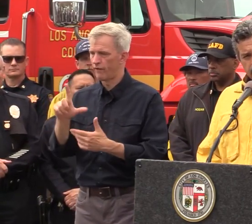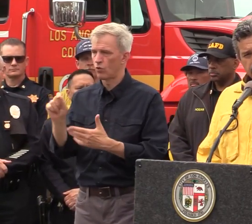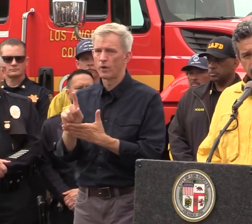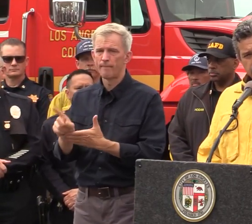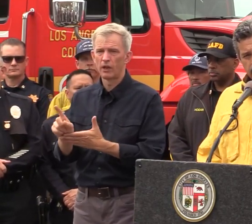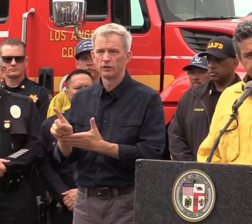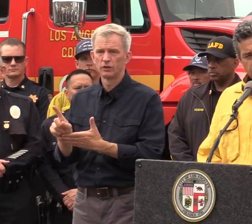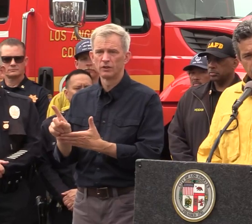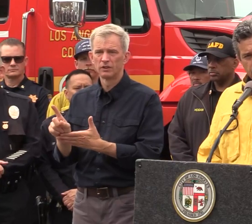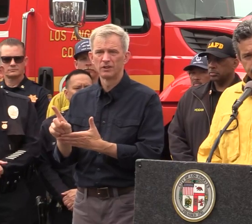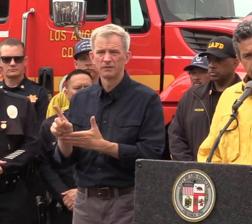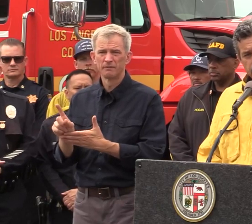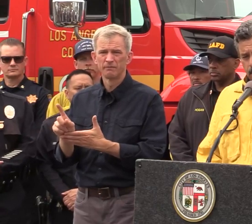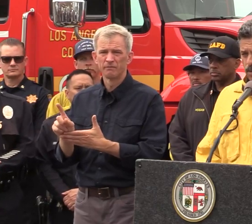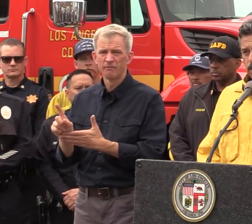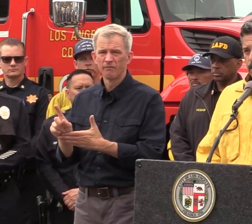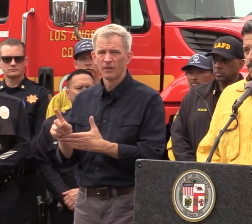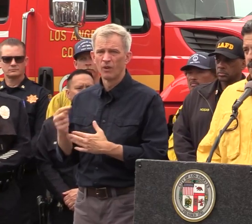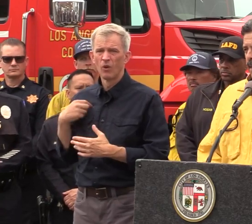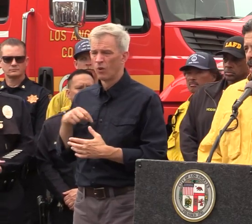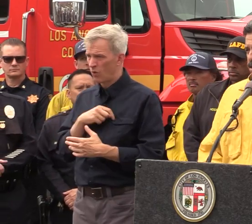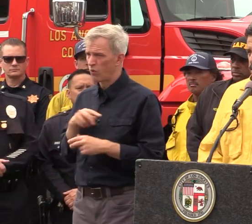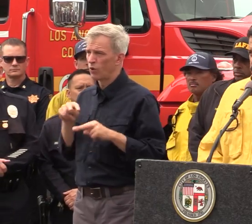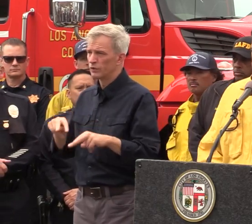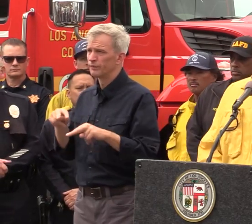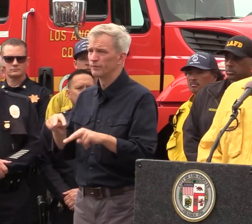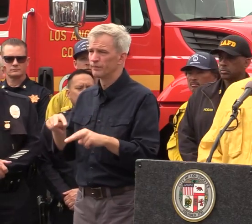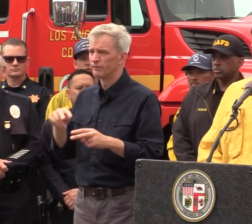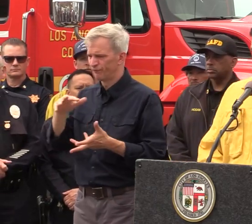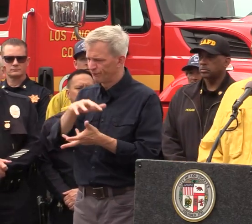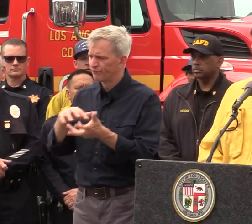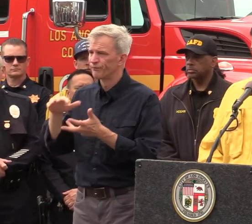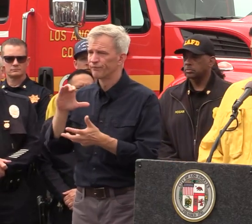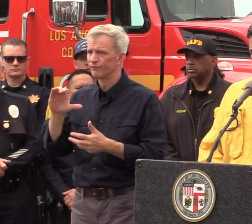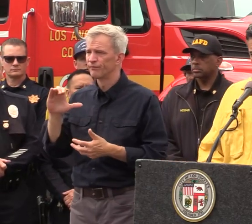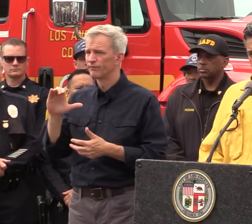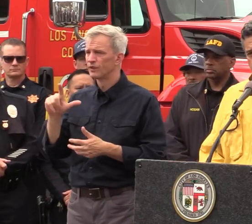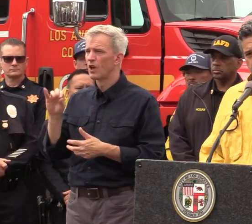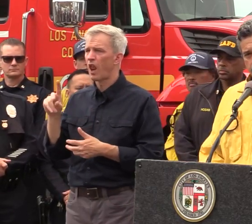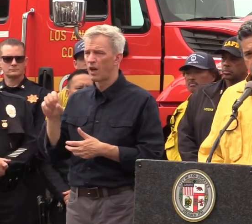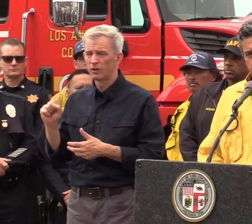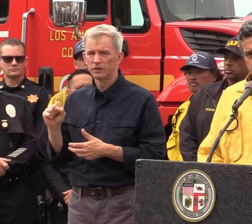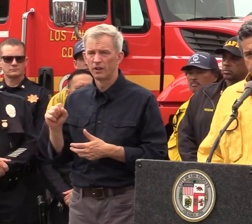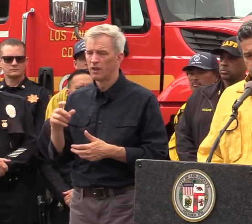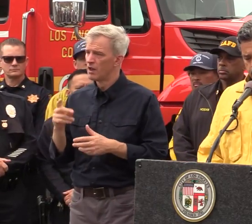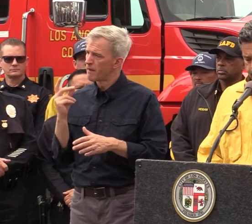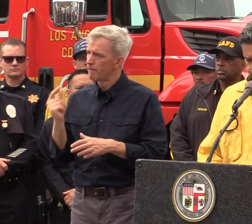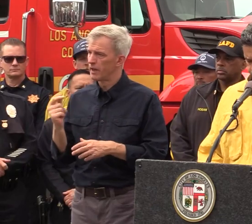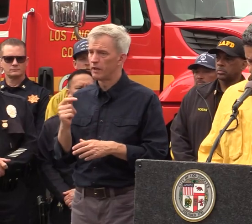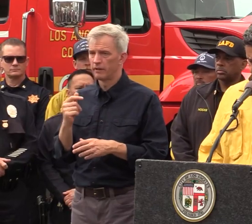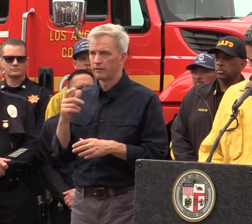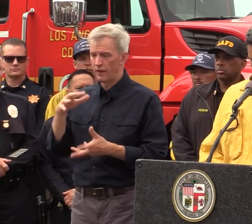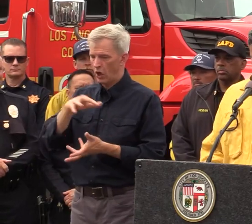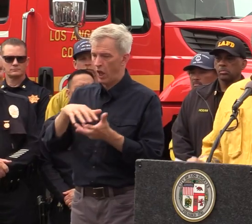that cloud cover continually. As soon as we get to 4,000, you'll see some air tankers up in the